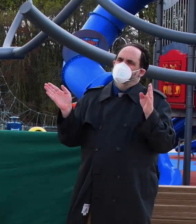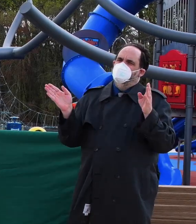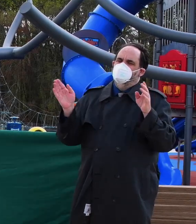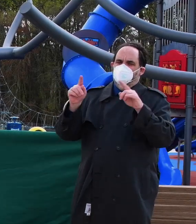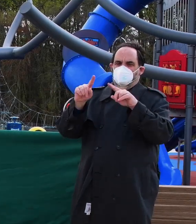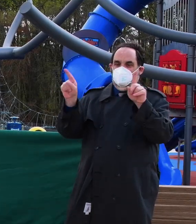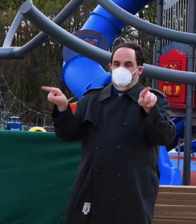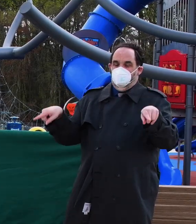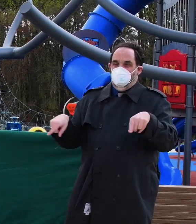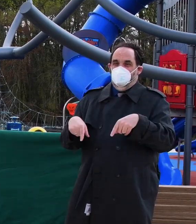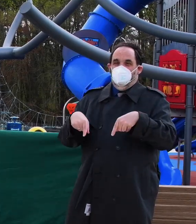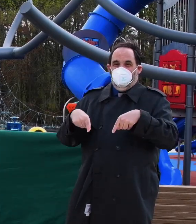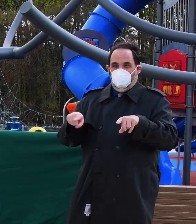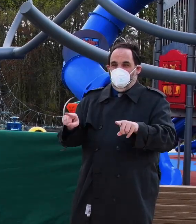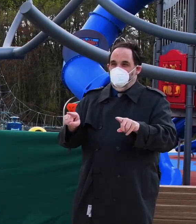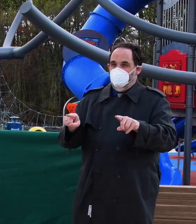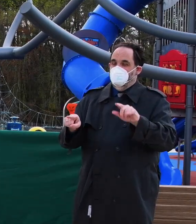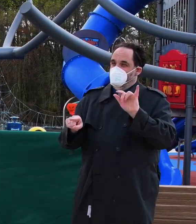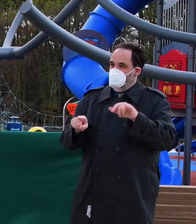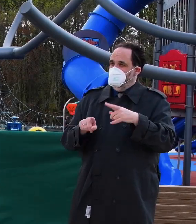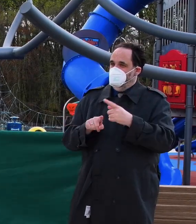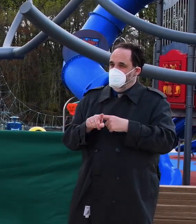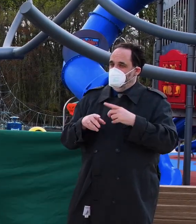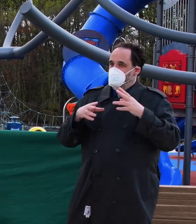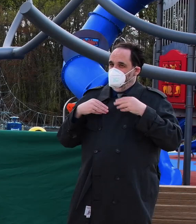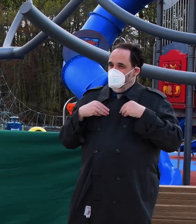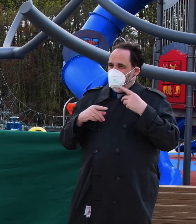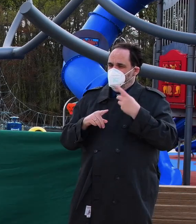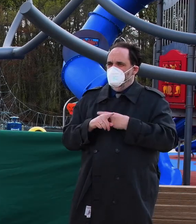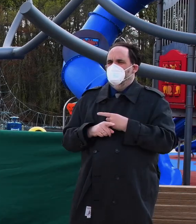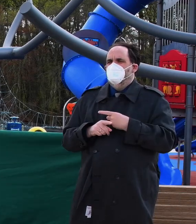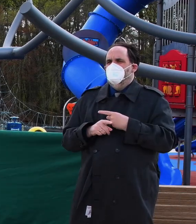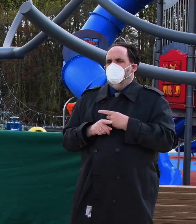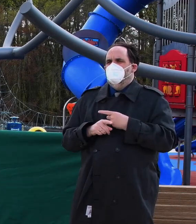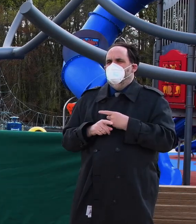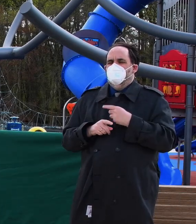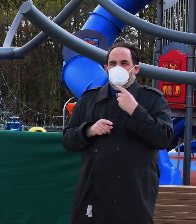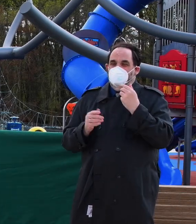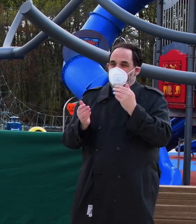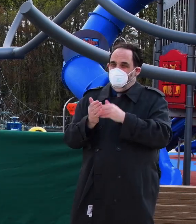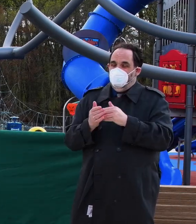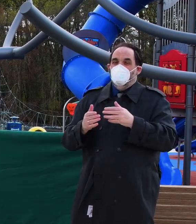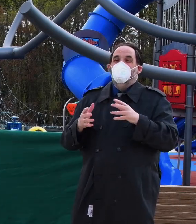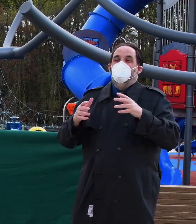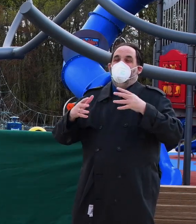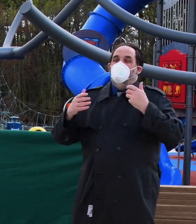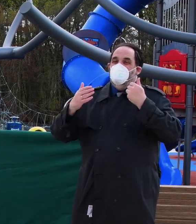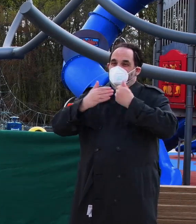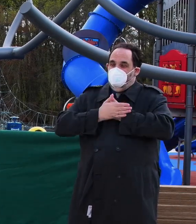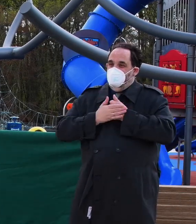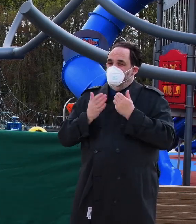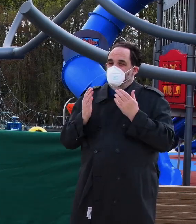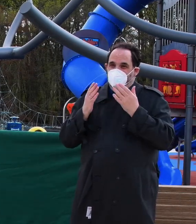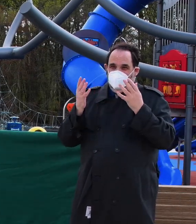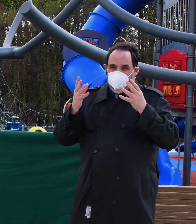during Autism Acceptance Month. And I'd like to just say that again, autism acceptance.